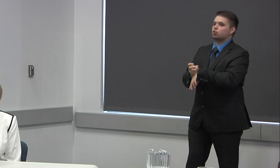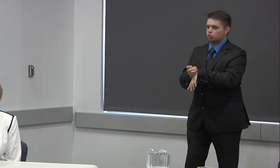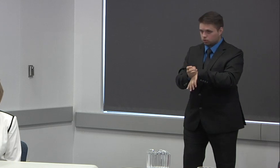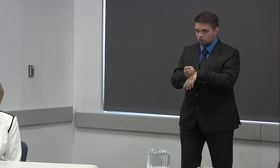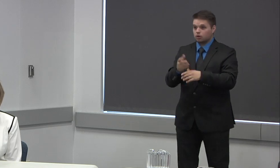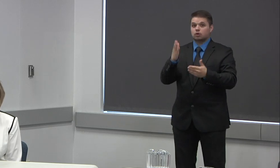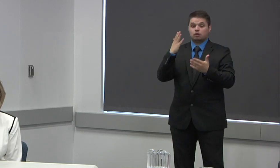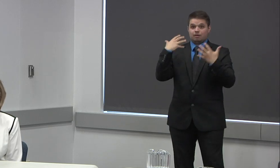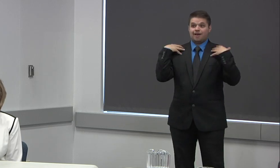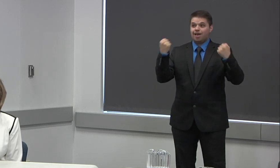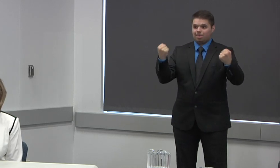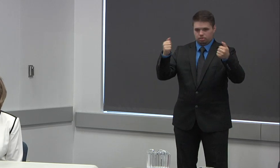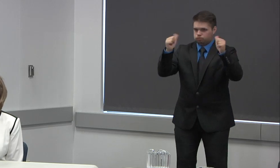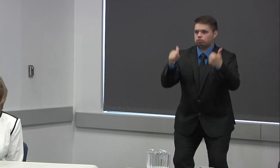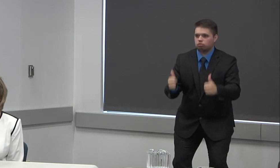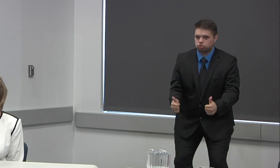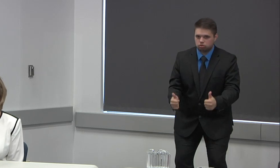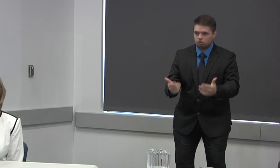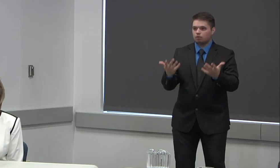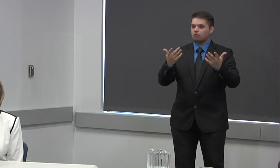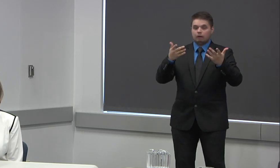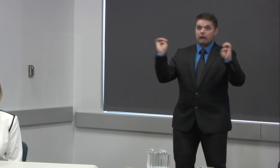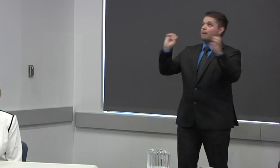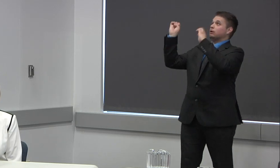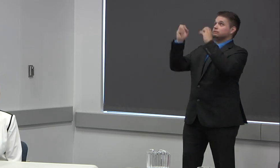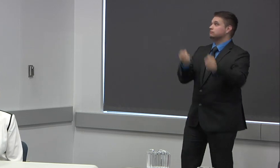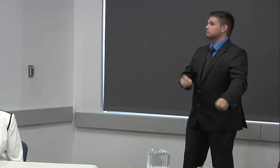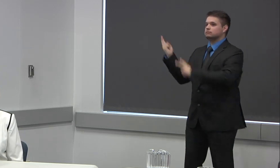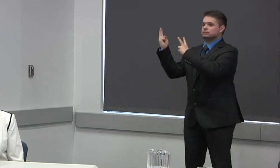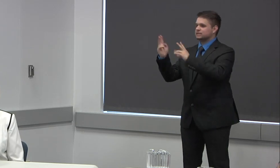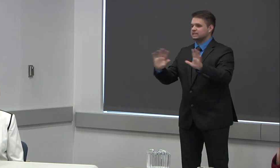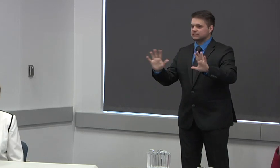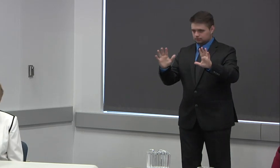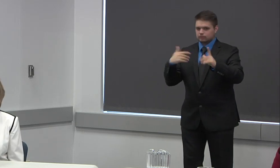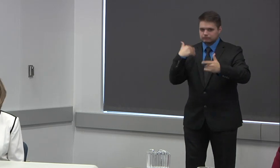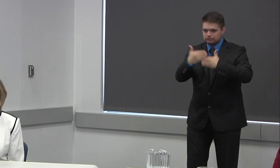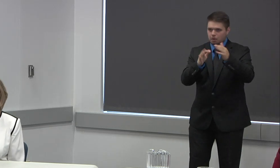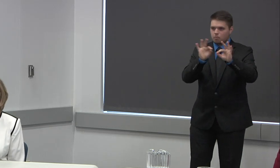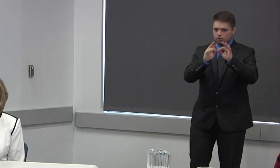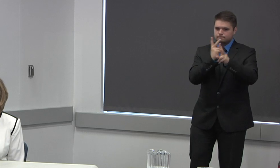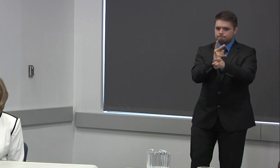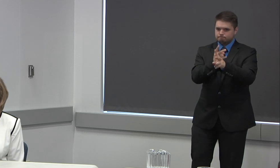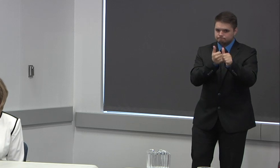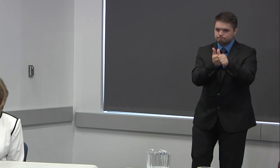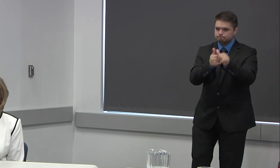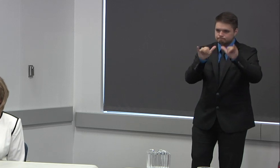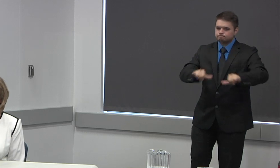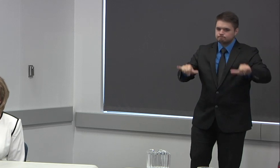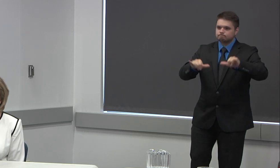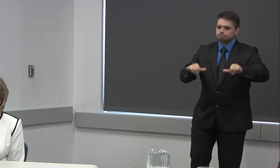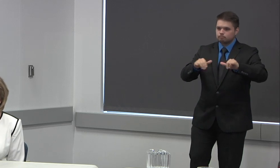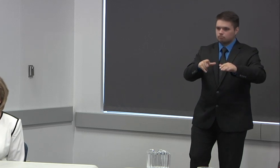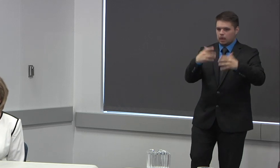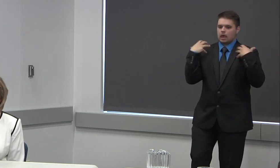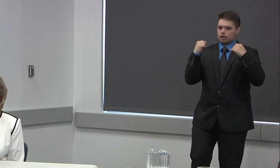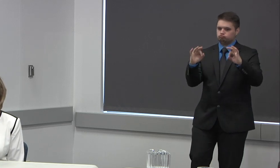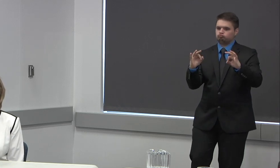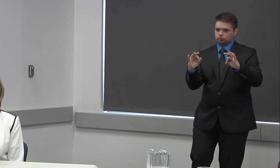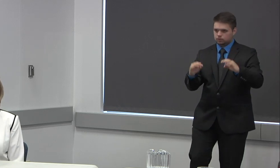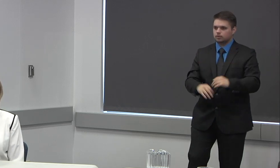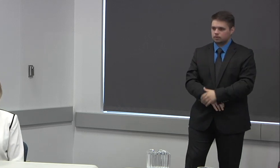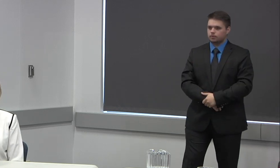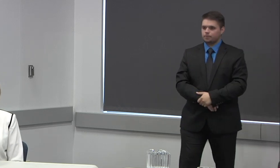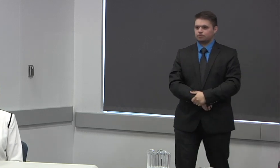it's significantly impacting our ability to treat and cure patients of those diseases.